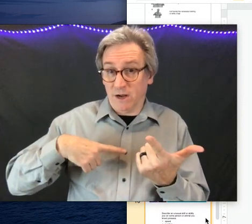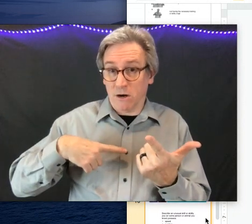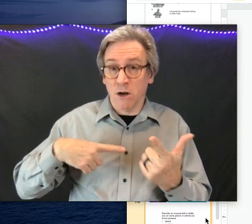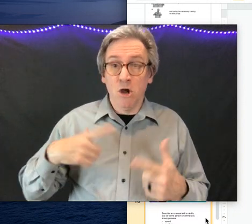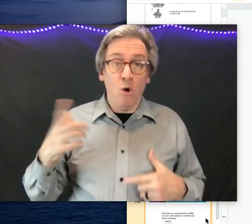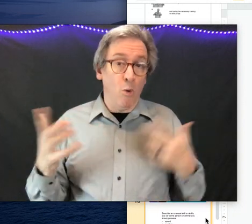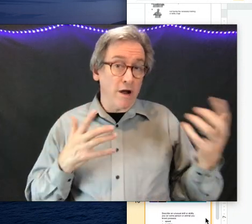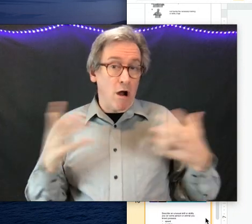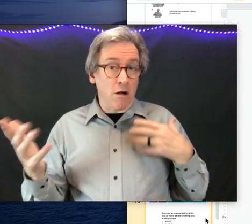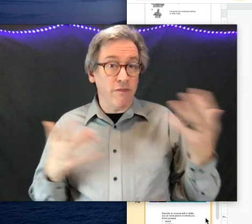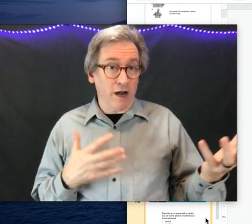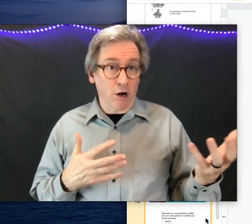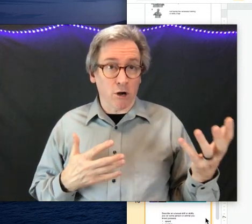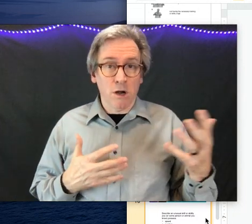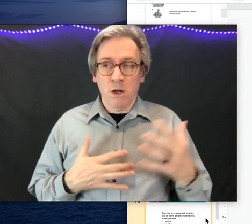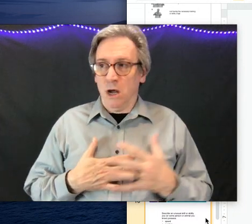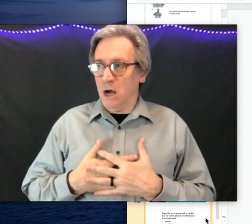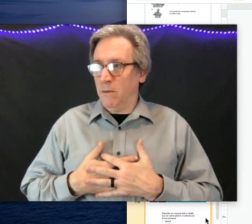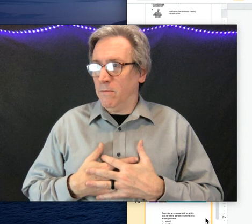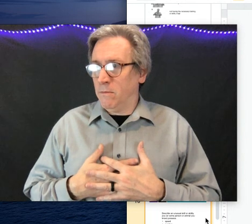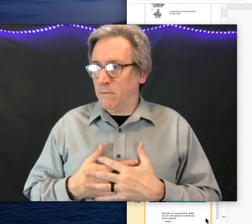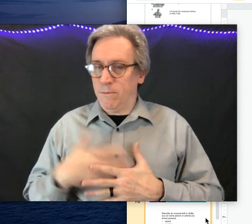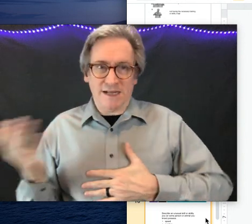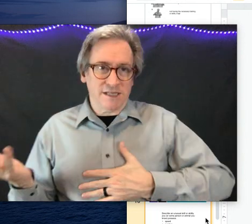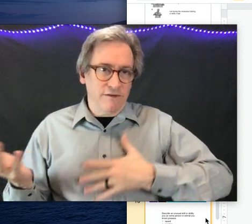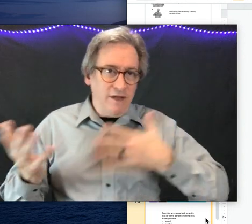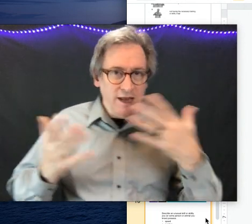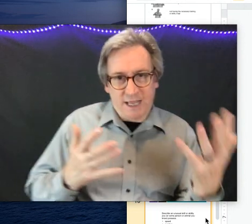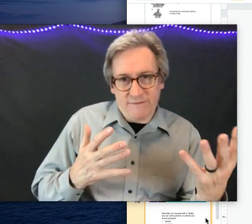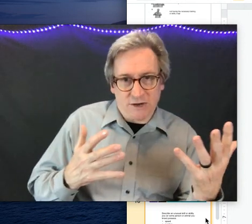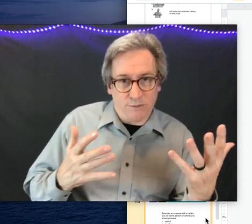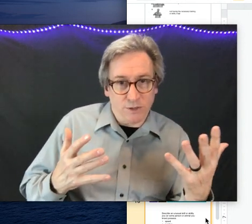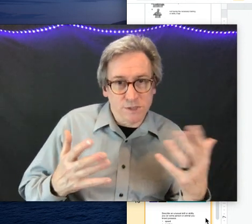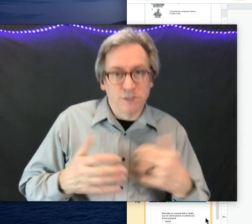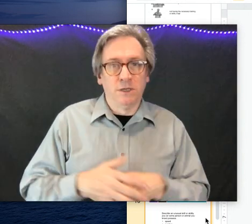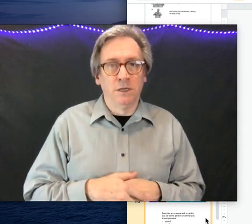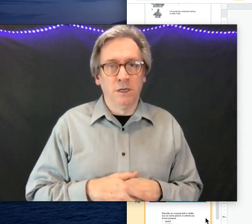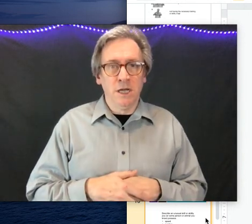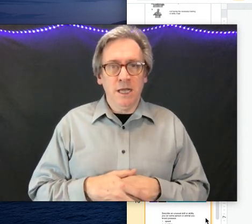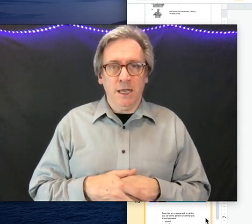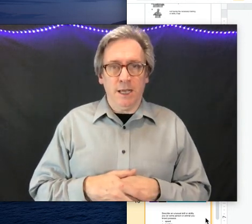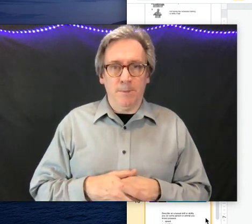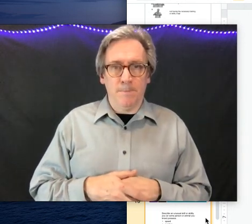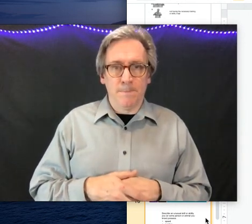unskilled they are, what are their positive and negative attributes,